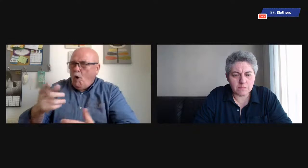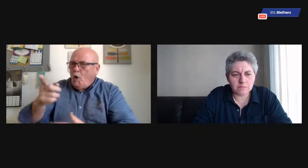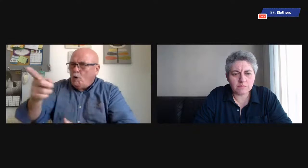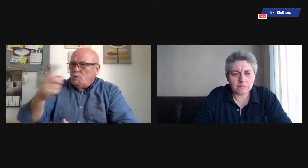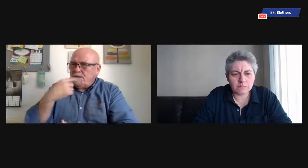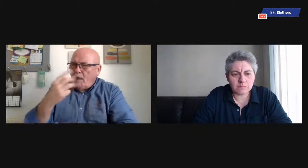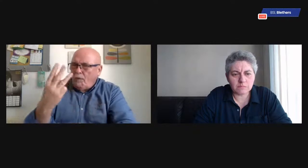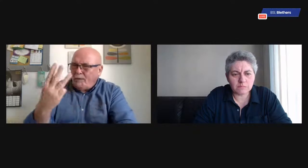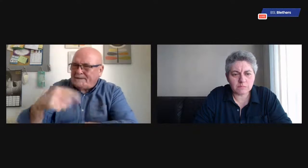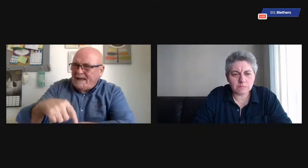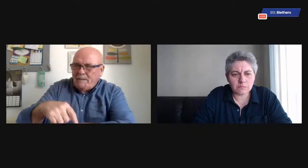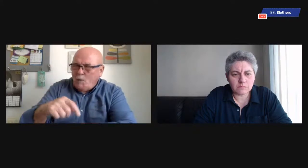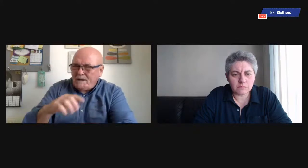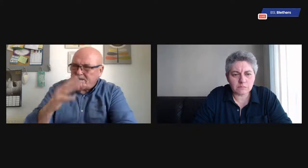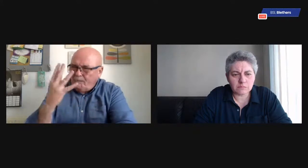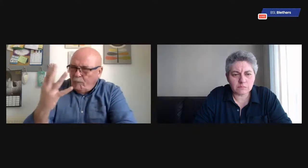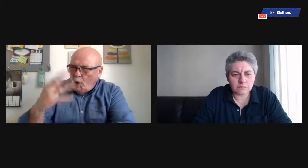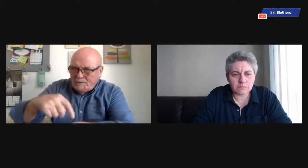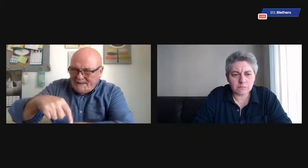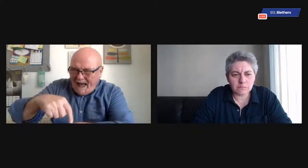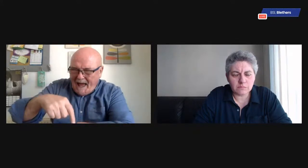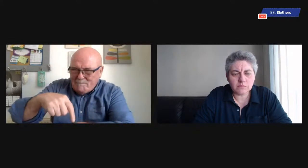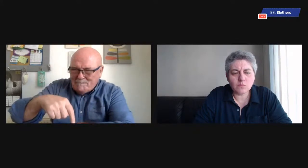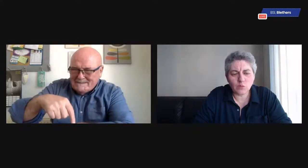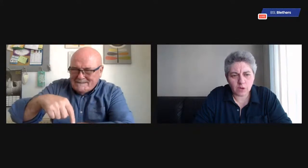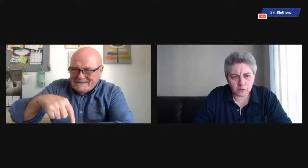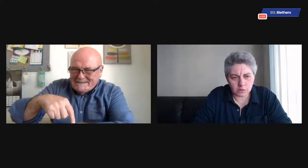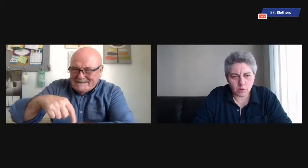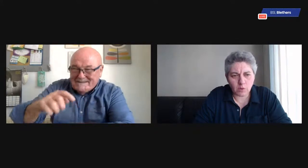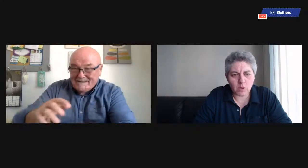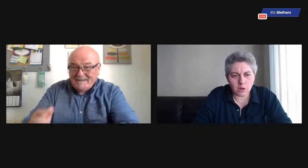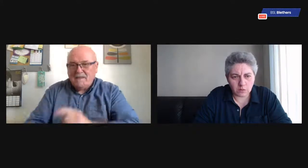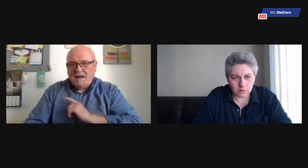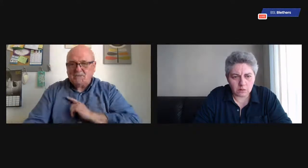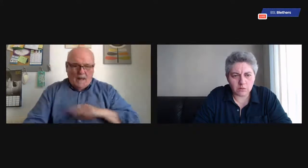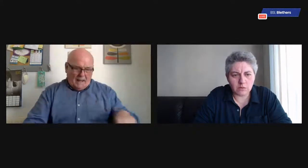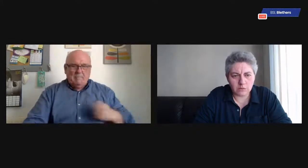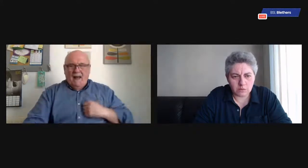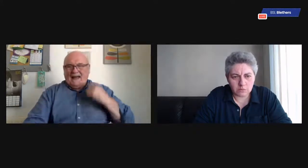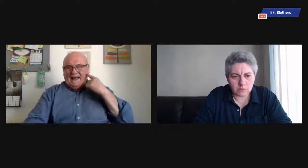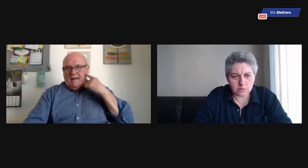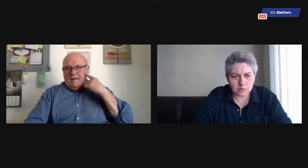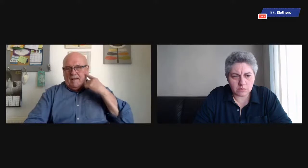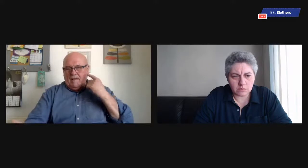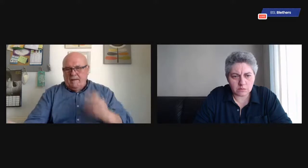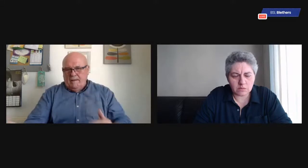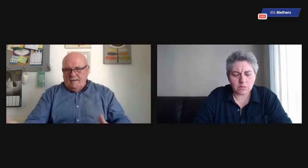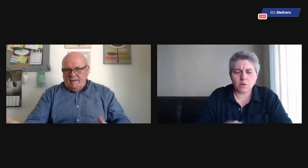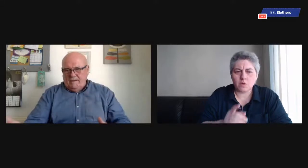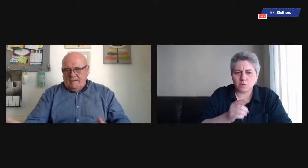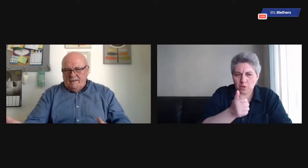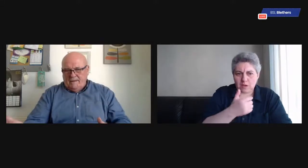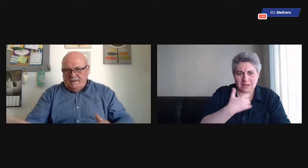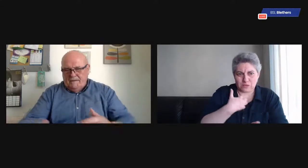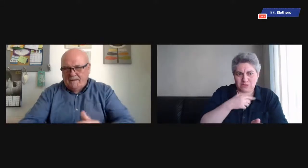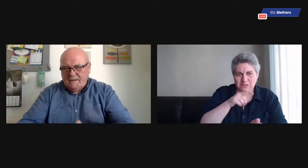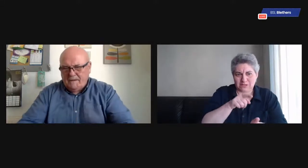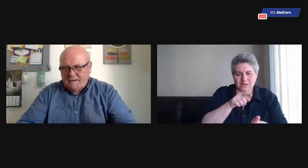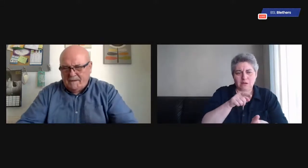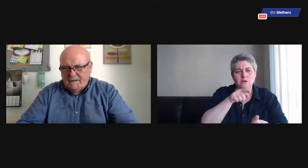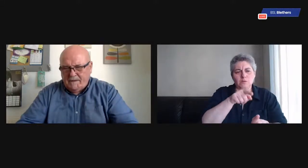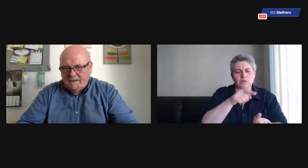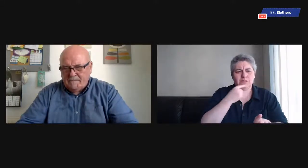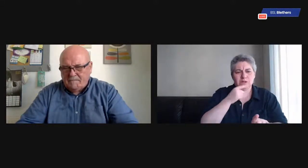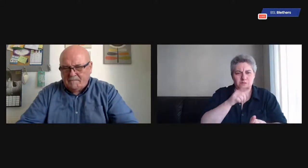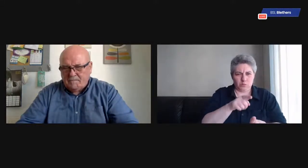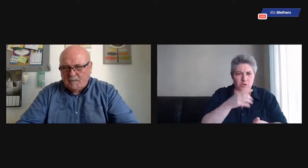that the you've maybe said something and then the interpreter said, look, that's not the information. So that would be